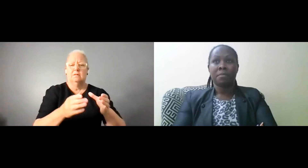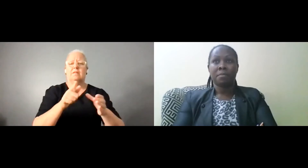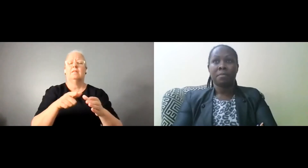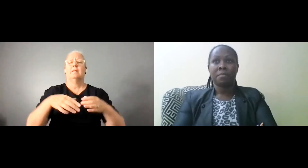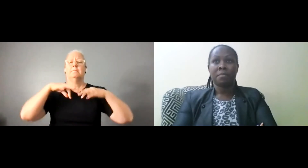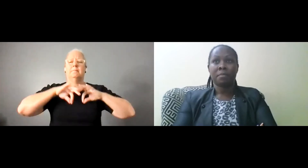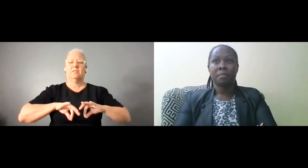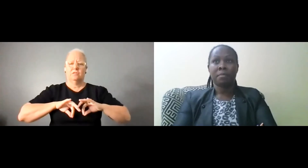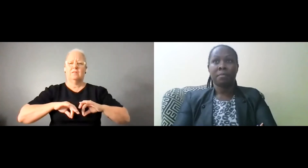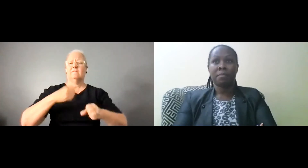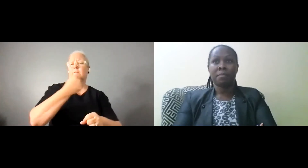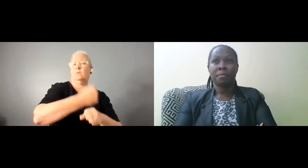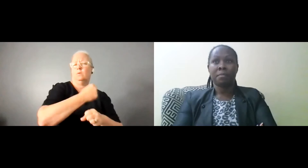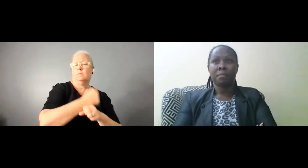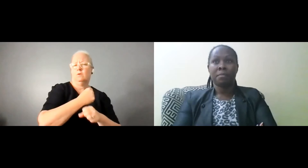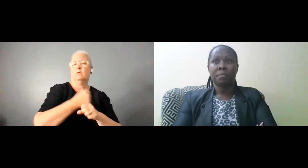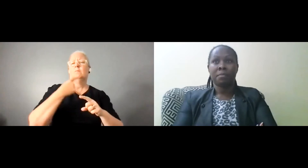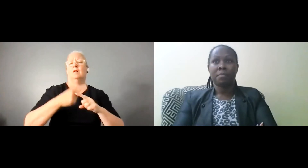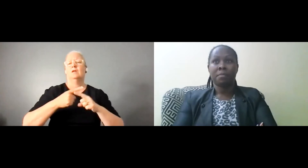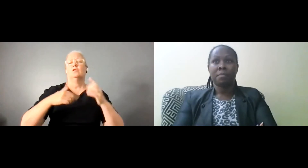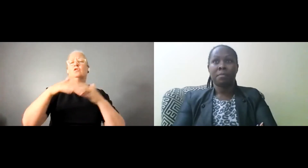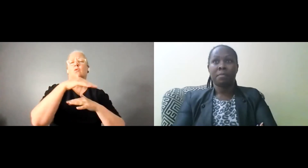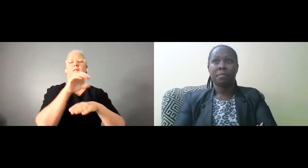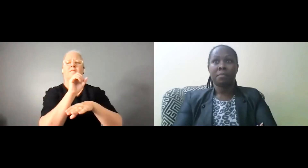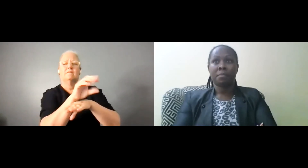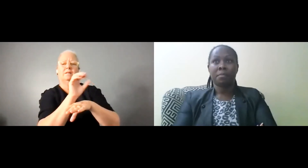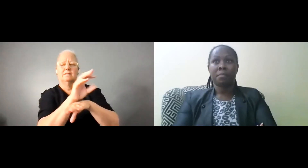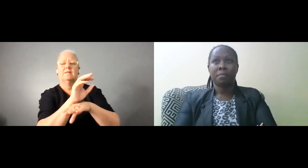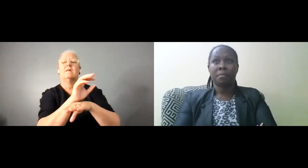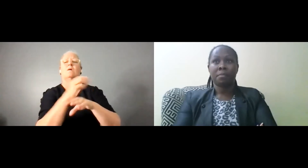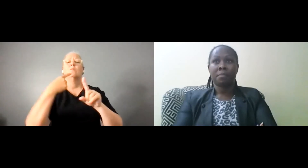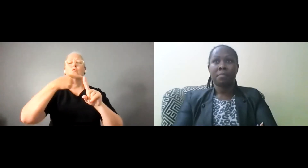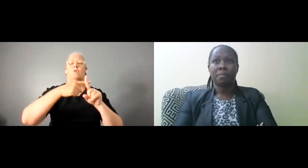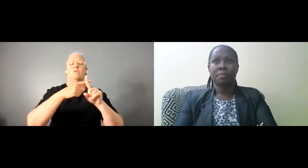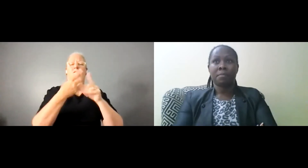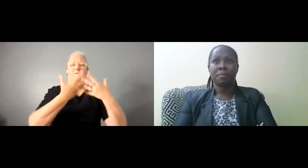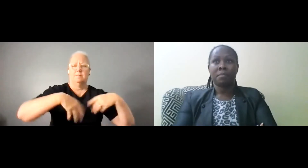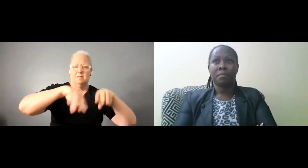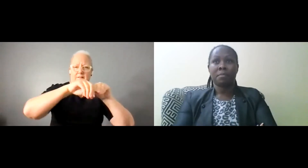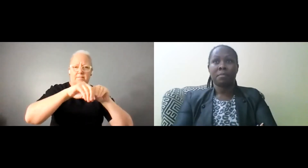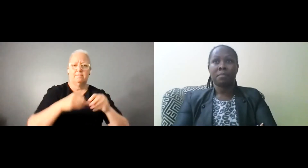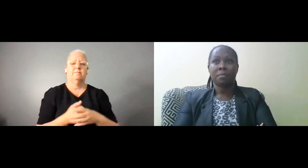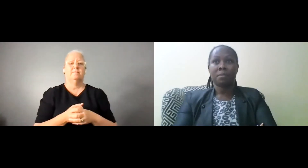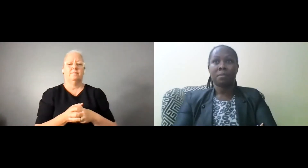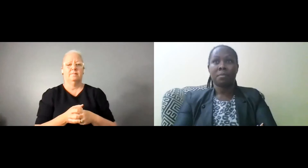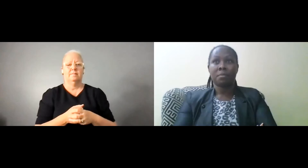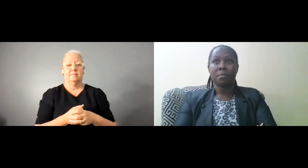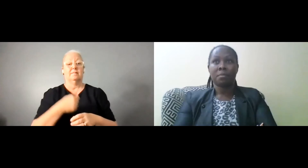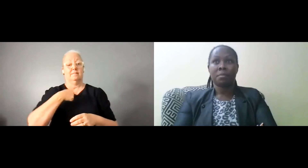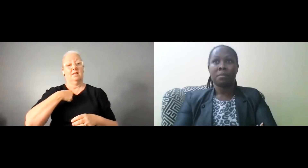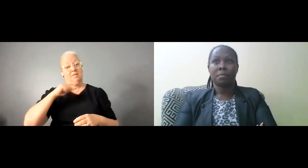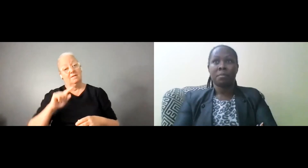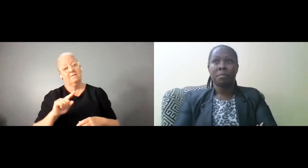On the other hand, I became the technical advisor for Disability Act